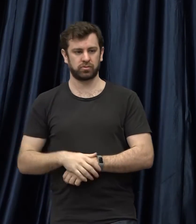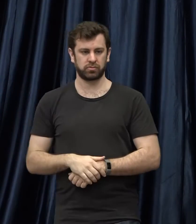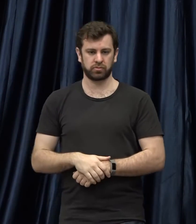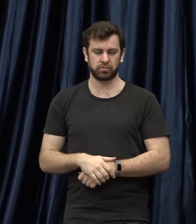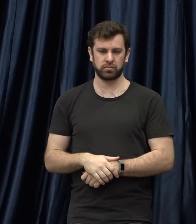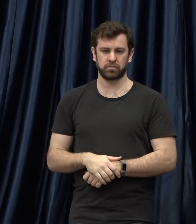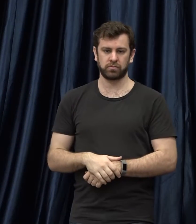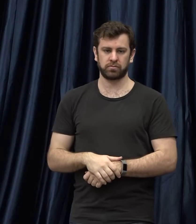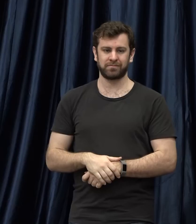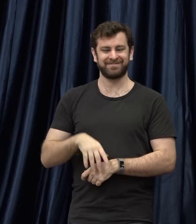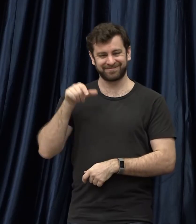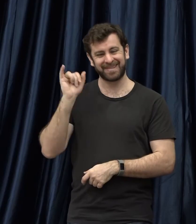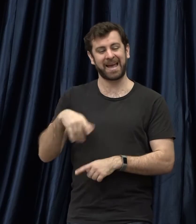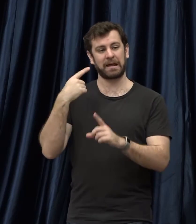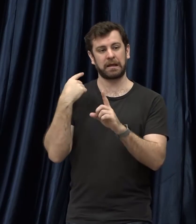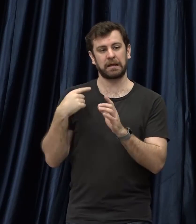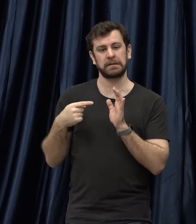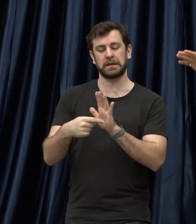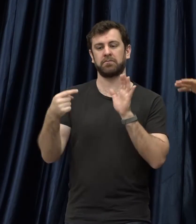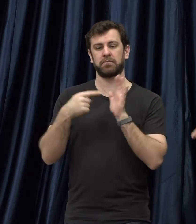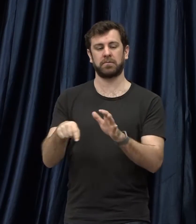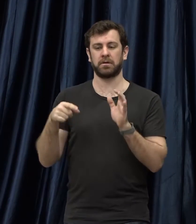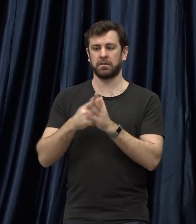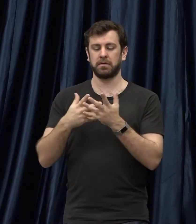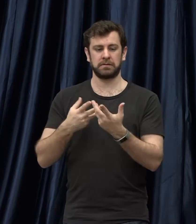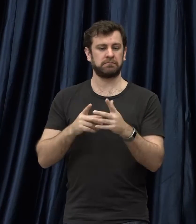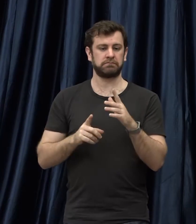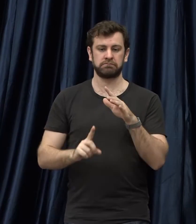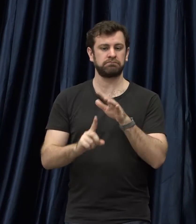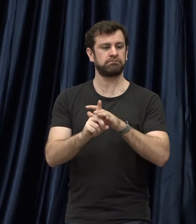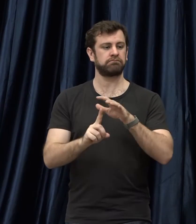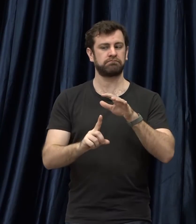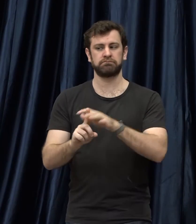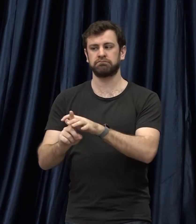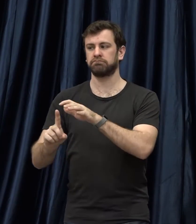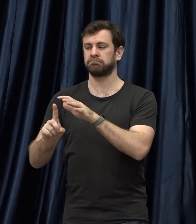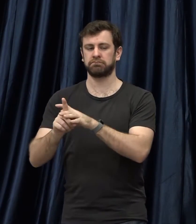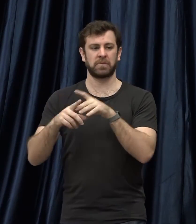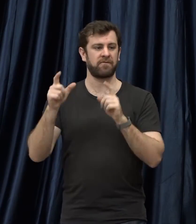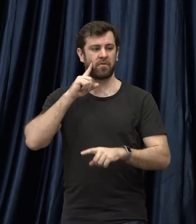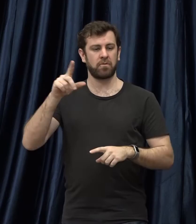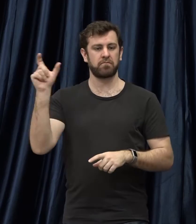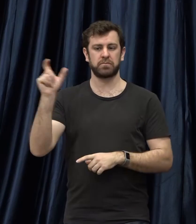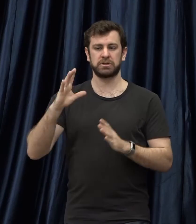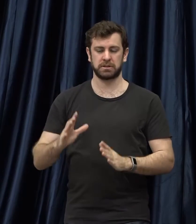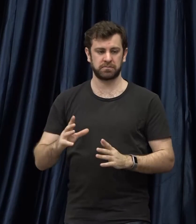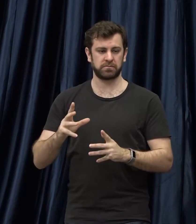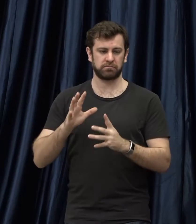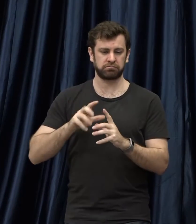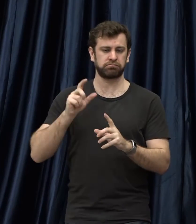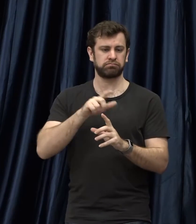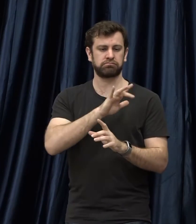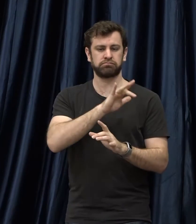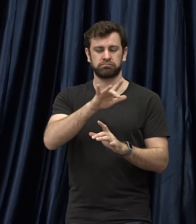this example which is coming to Muslims all over the world. The courage of